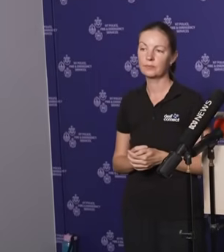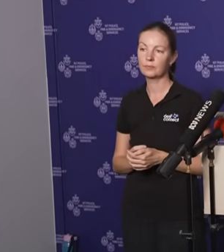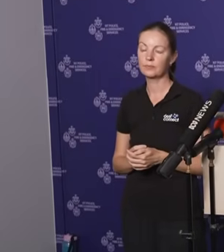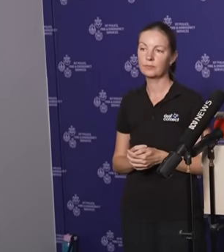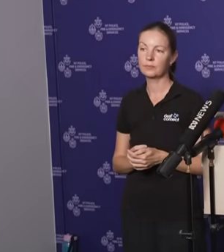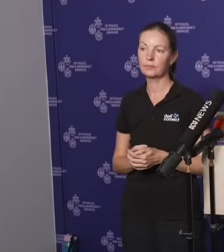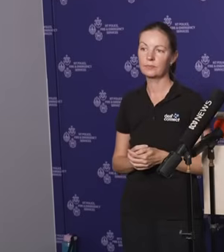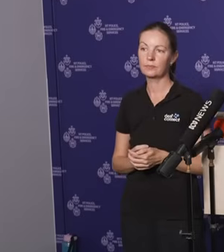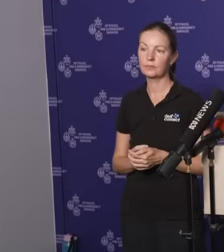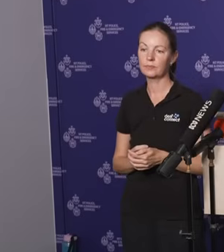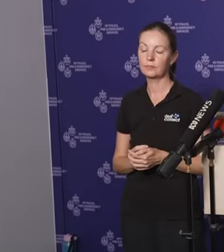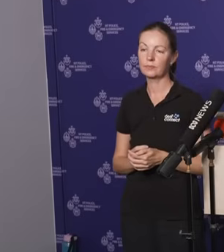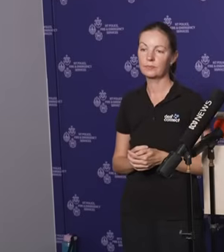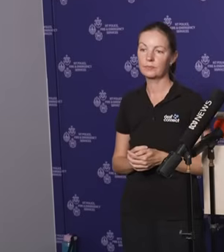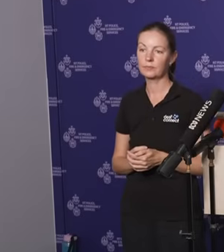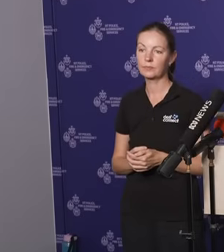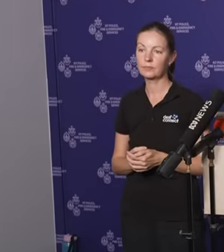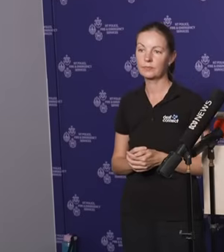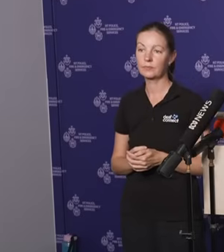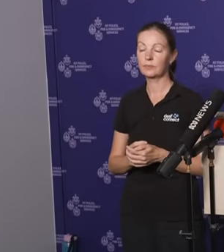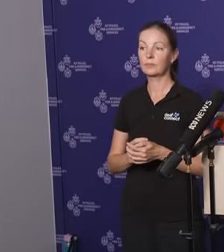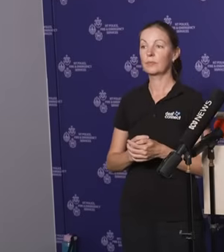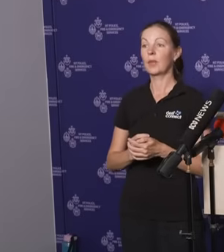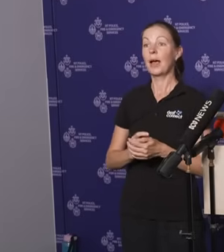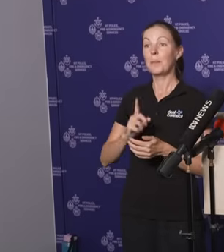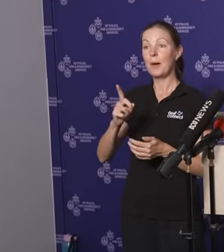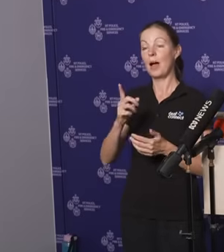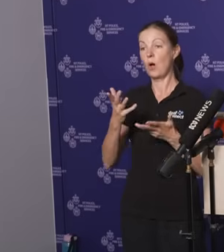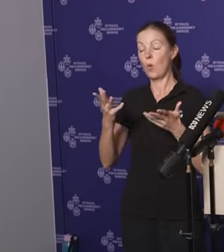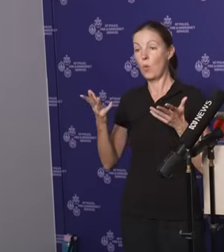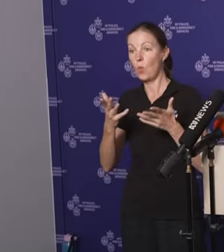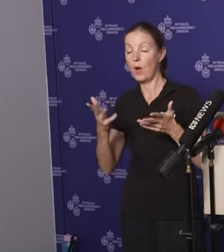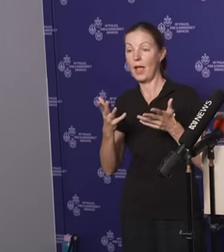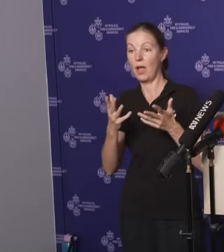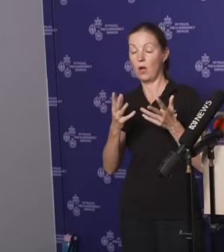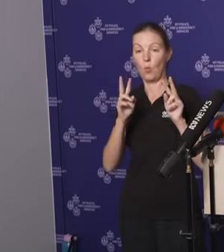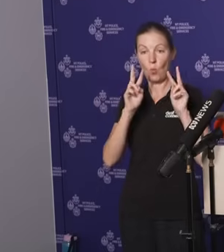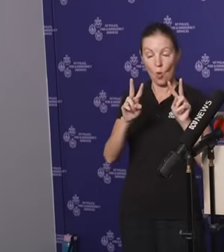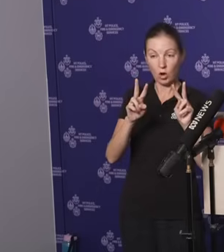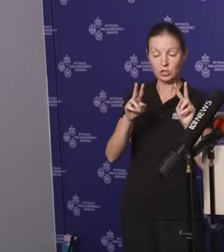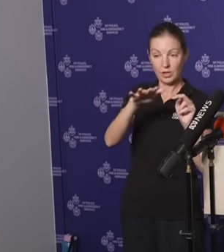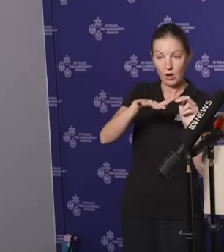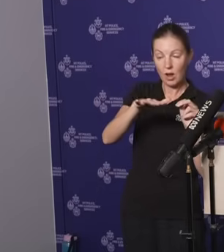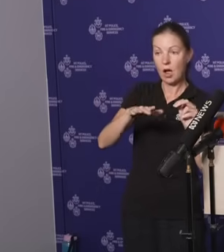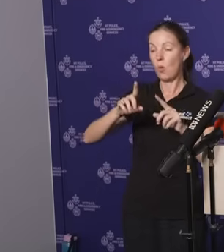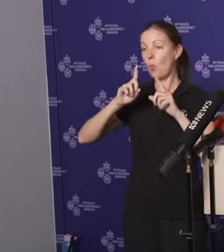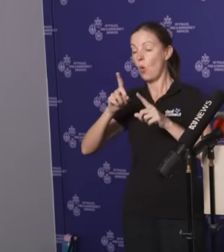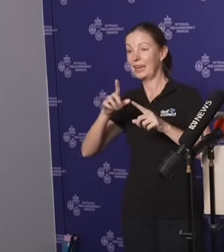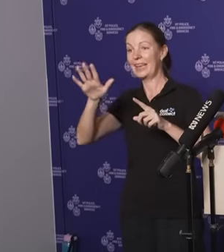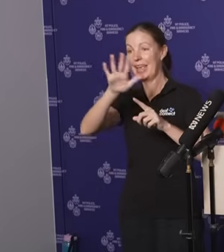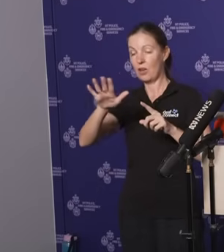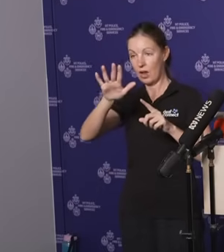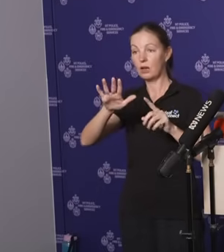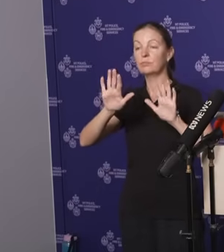kilometres. Outside of the cyclone warning and watch area, severe thunderstorms with destructive winds could develop as